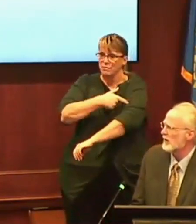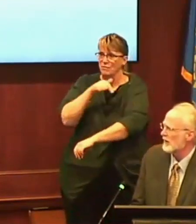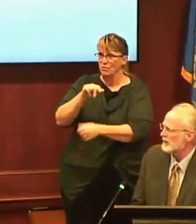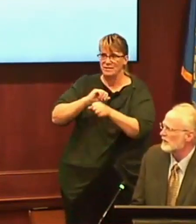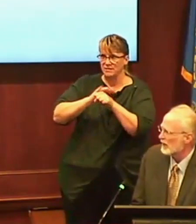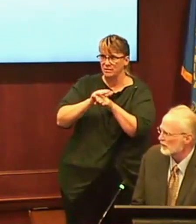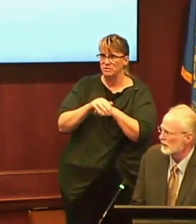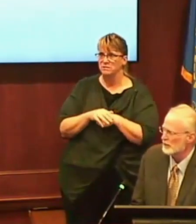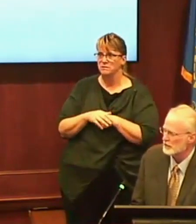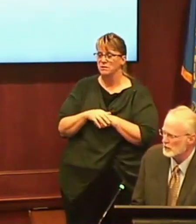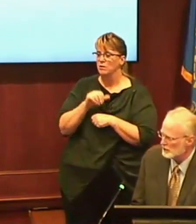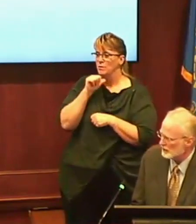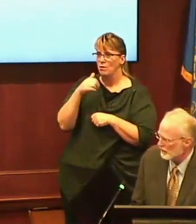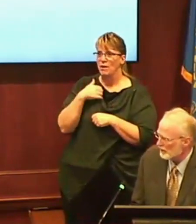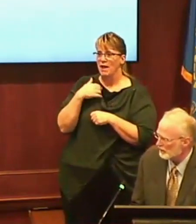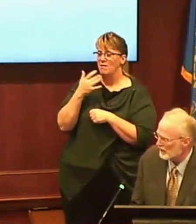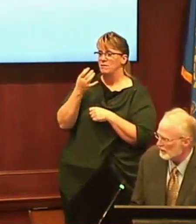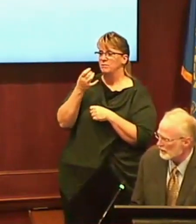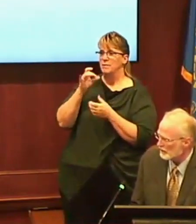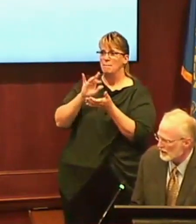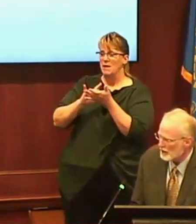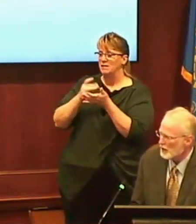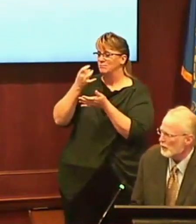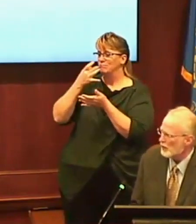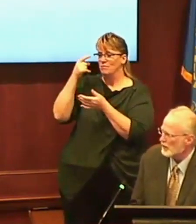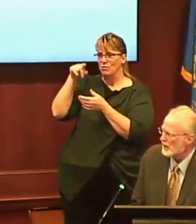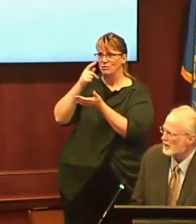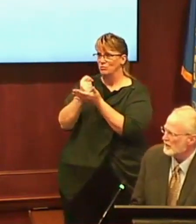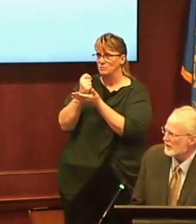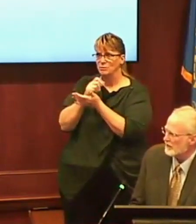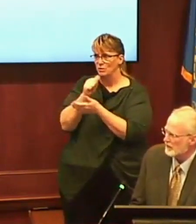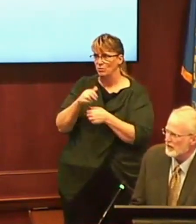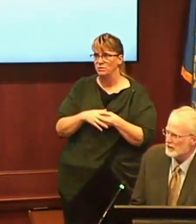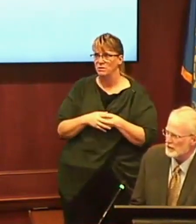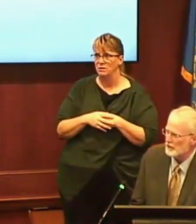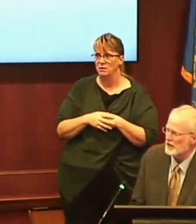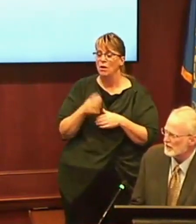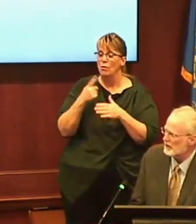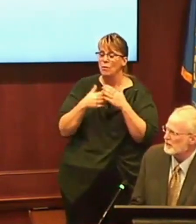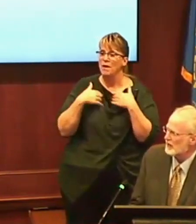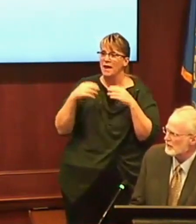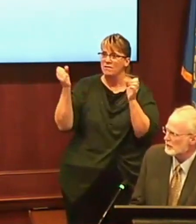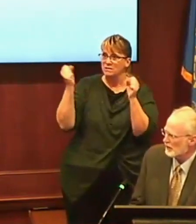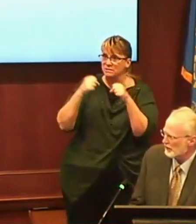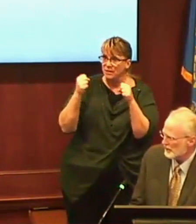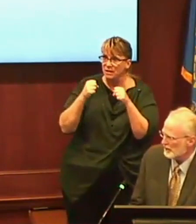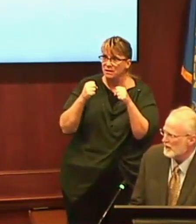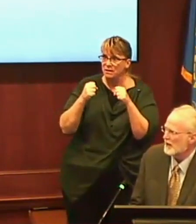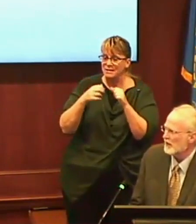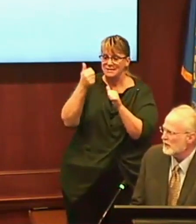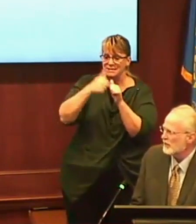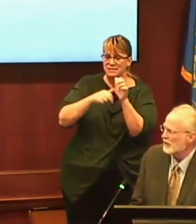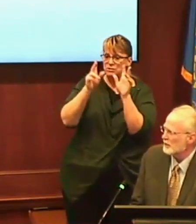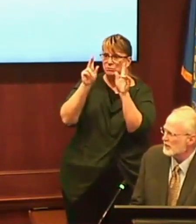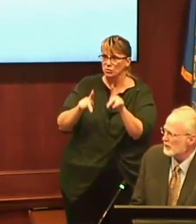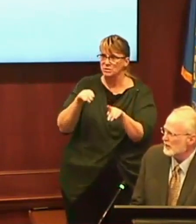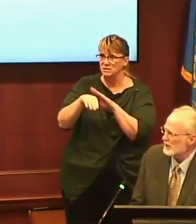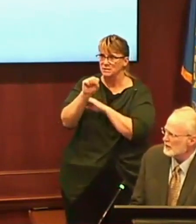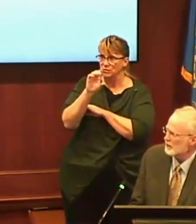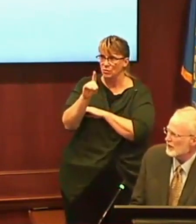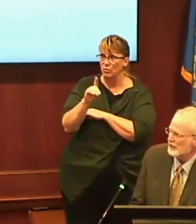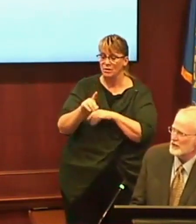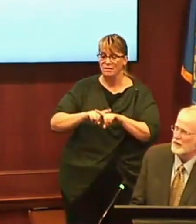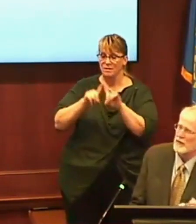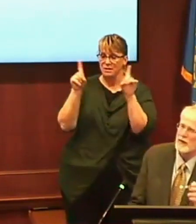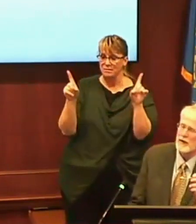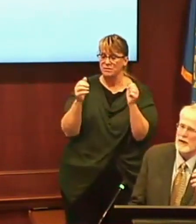not have an antiviral treatment for this virus. What we have to fight this virus is each and every resident. The difference between